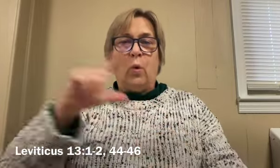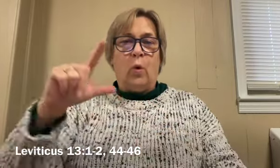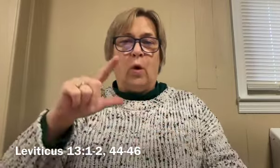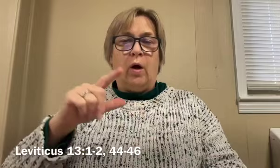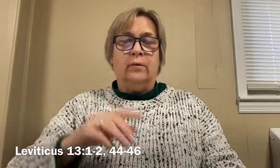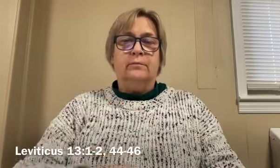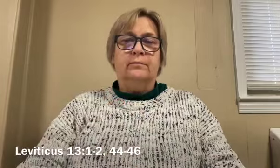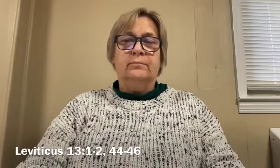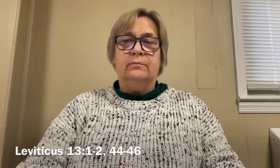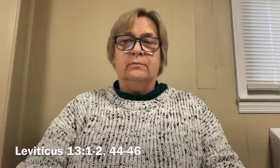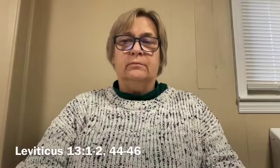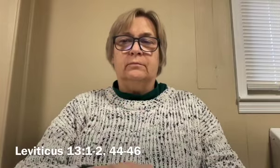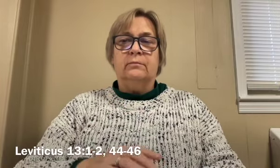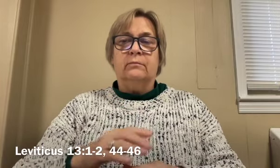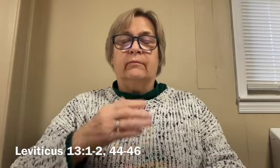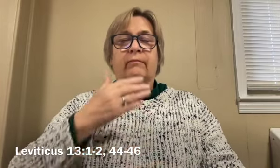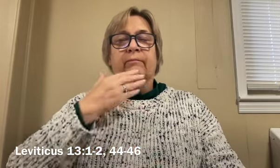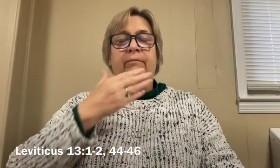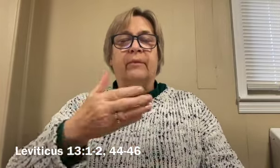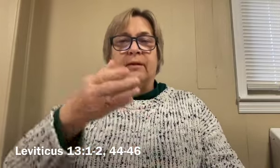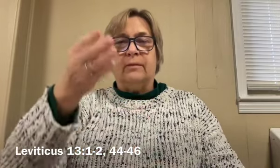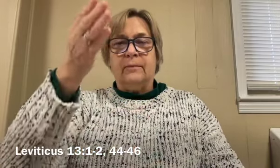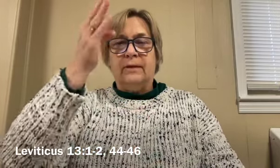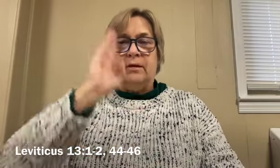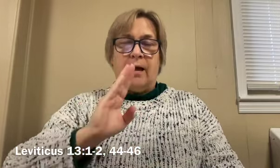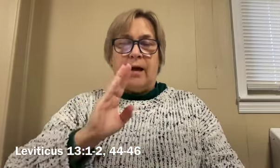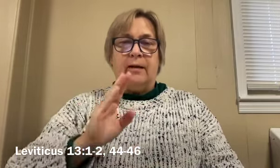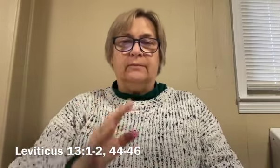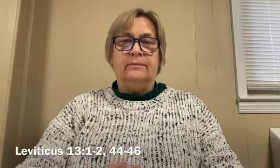The word of the Lord. Thanks be to God.